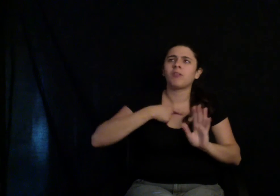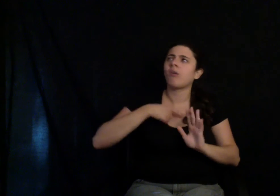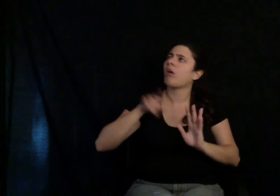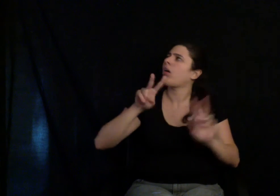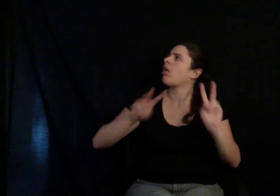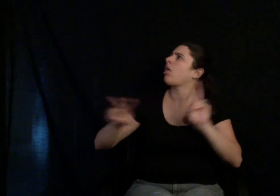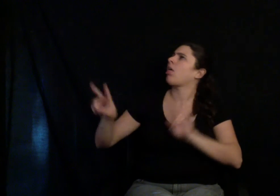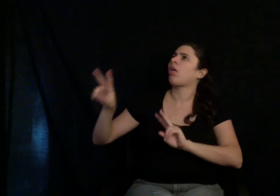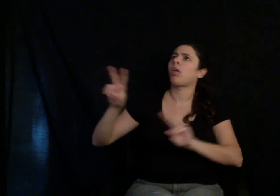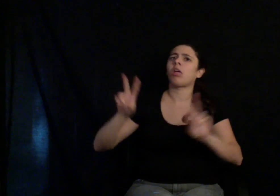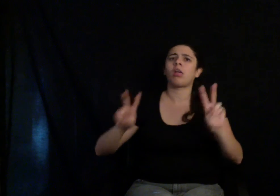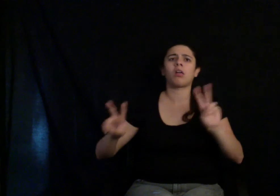crap, I better jump out of this,